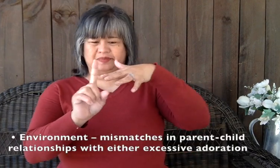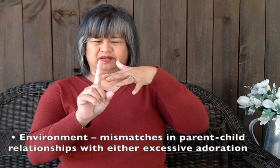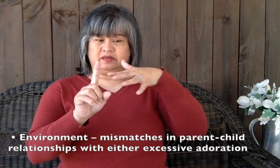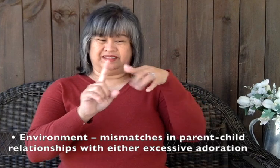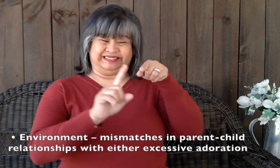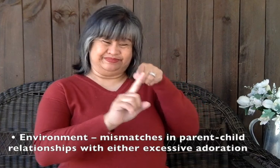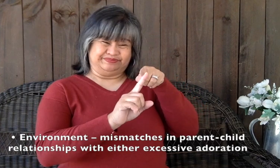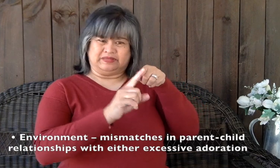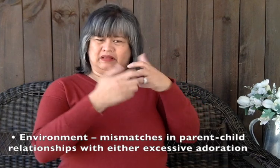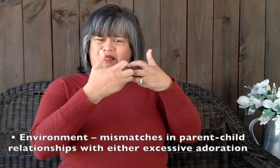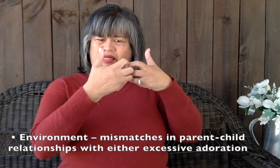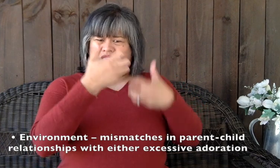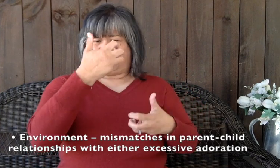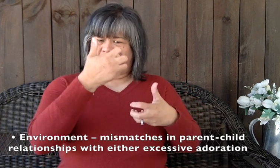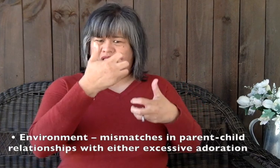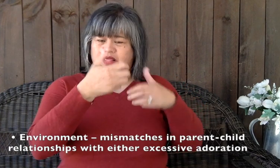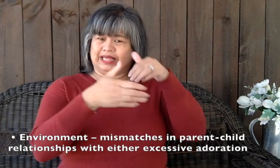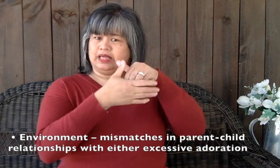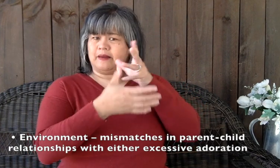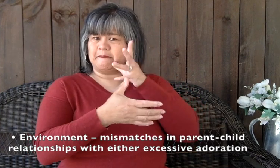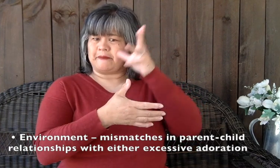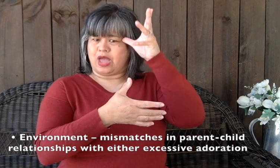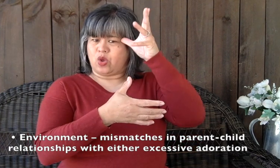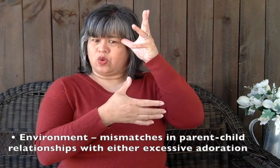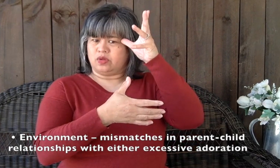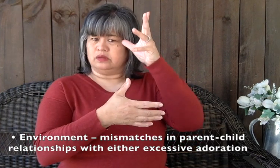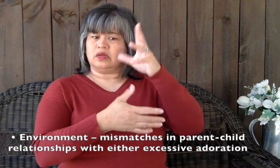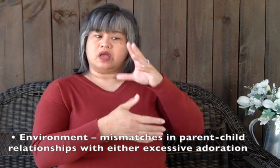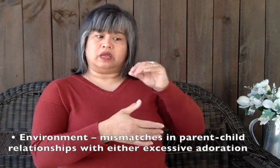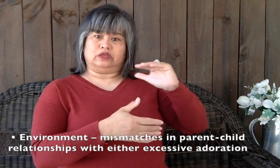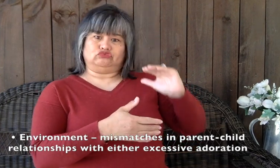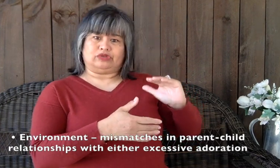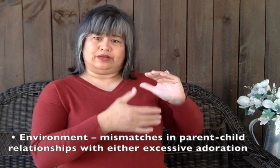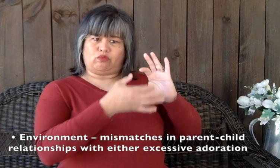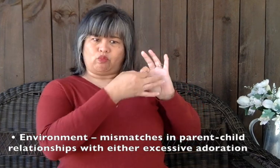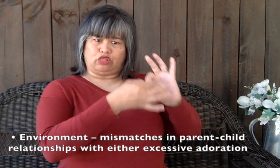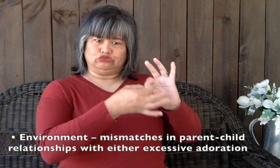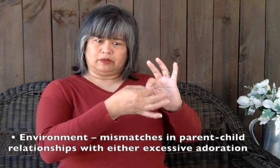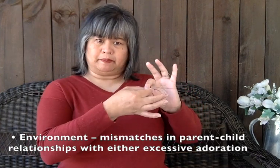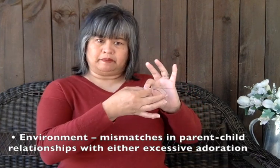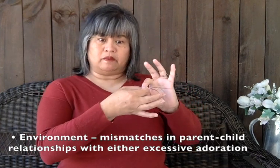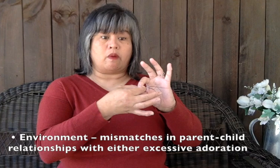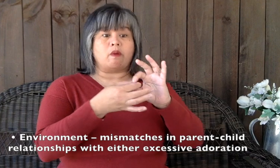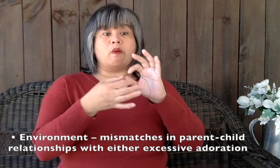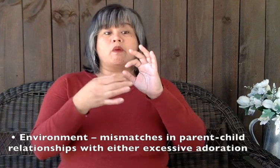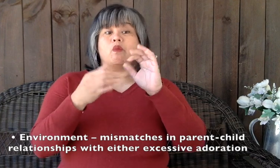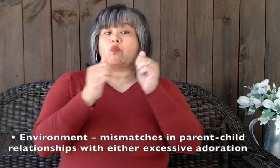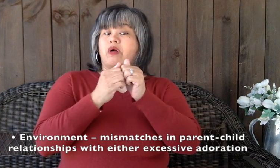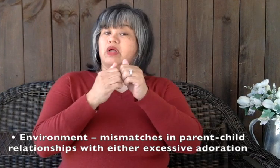Environment, mismatches in parent-child relationships, whether excessive adoration,